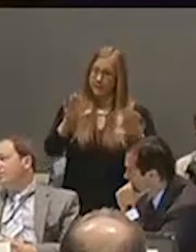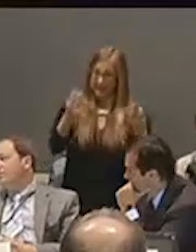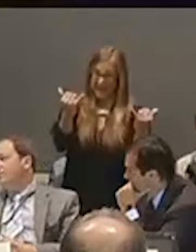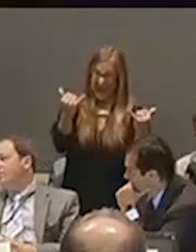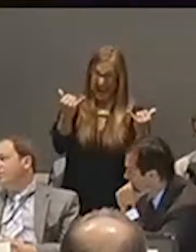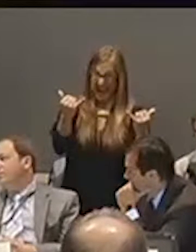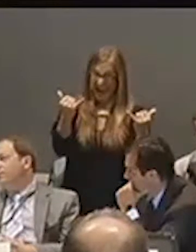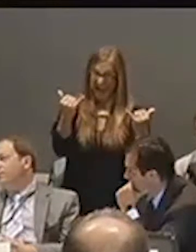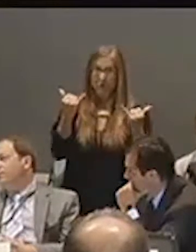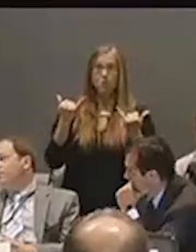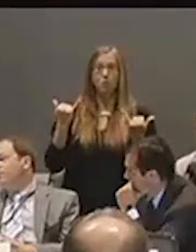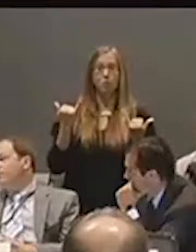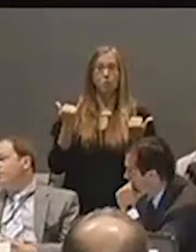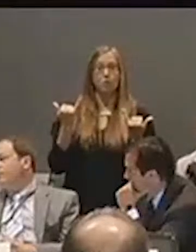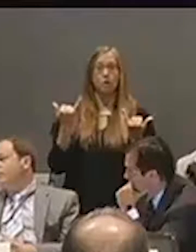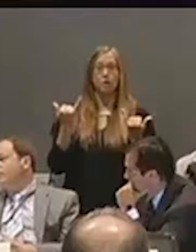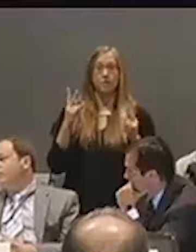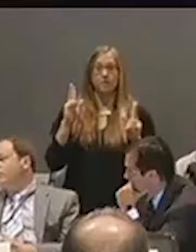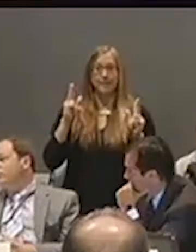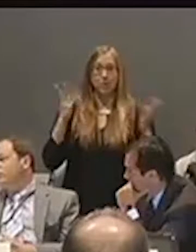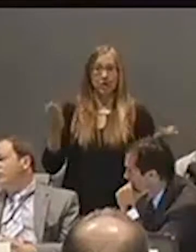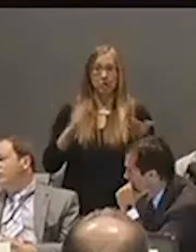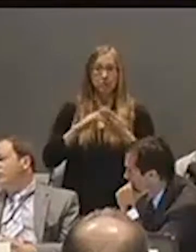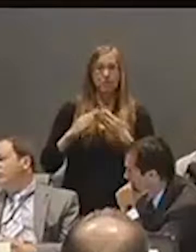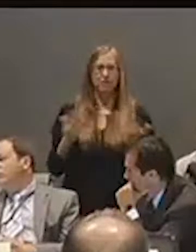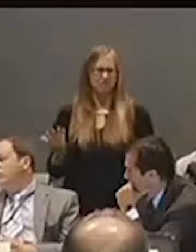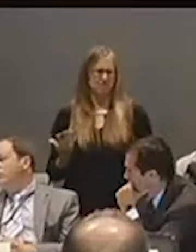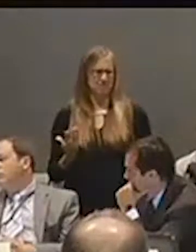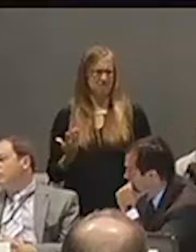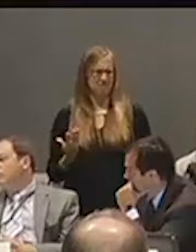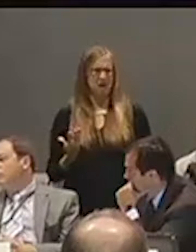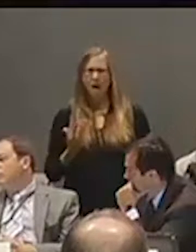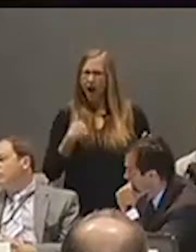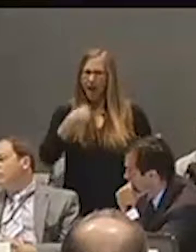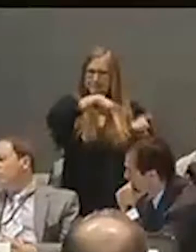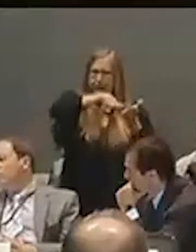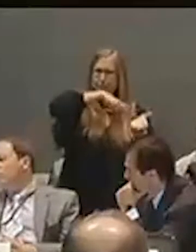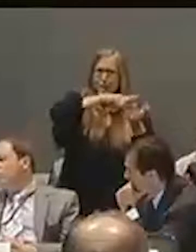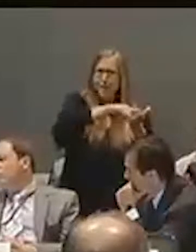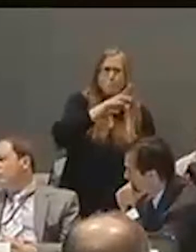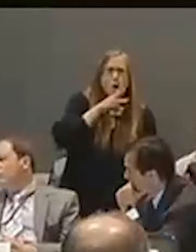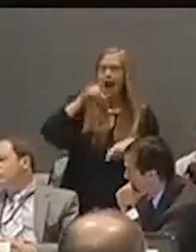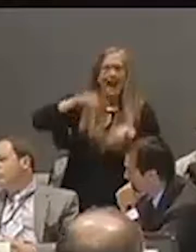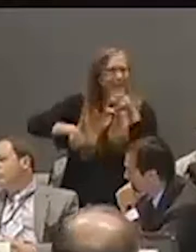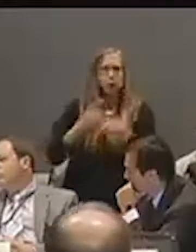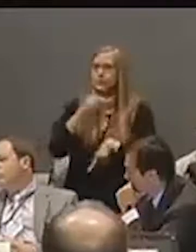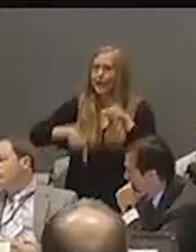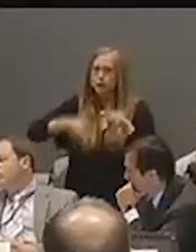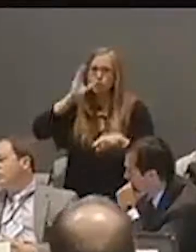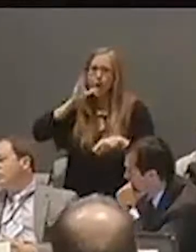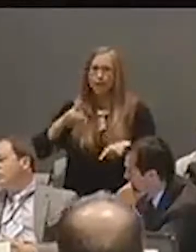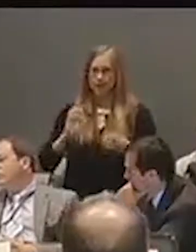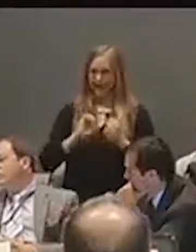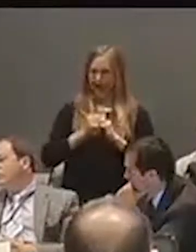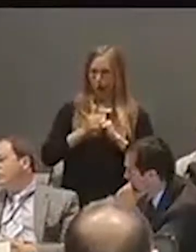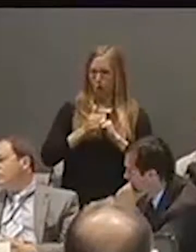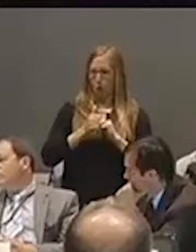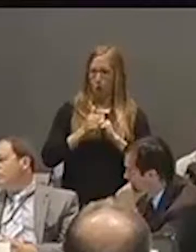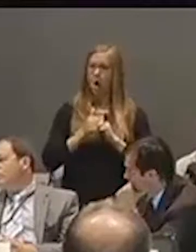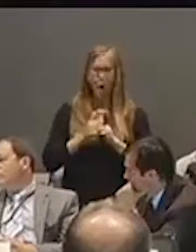the cry in this community is, why pay for water that we can't use and we can't drink? And it's very hard to